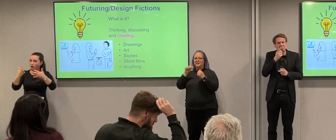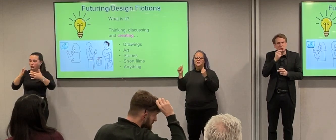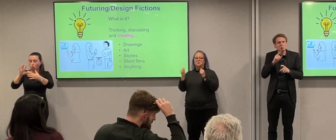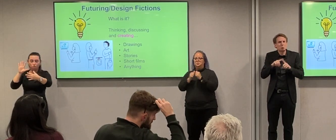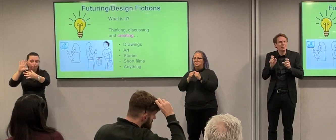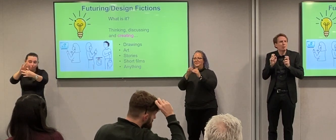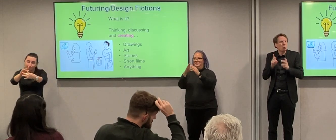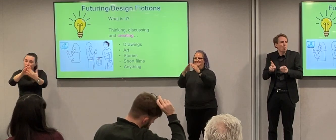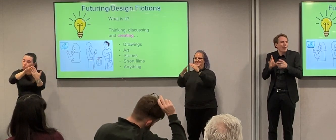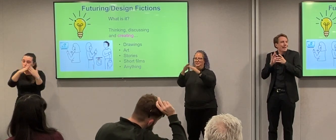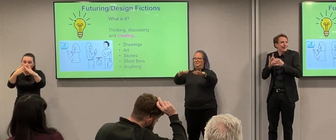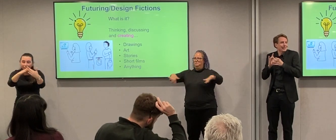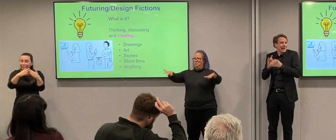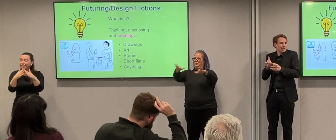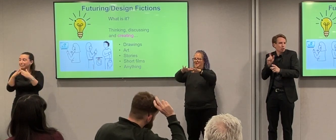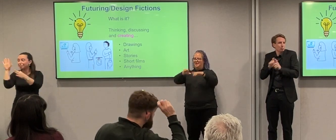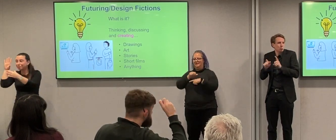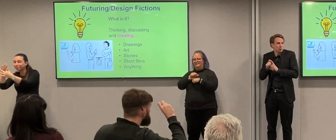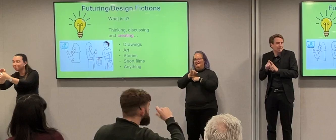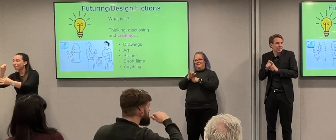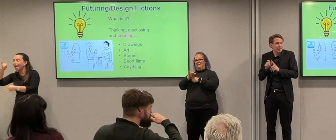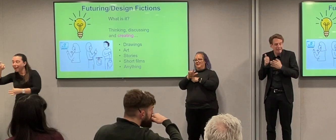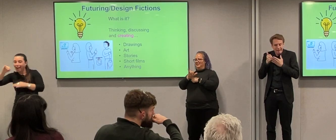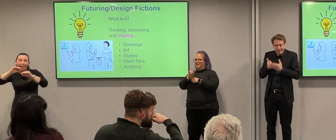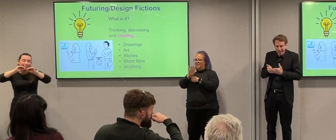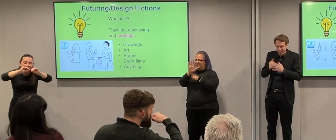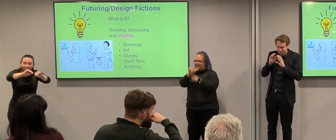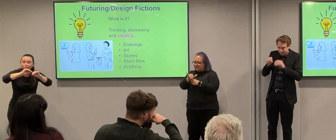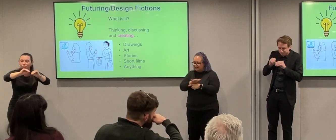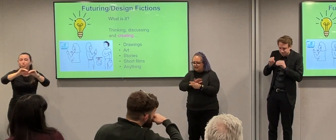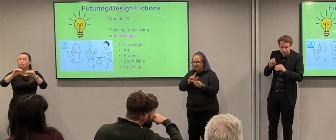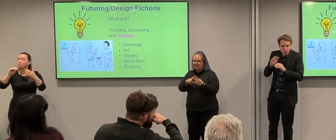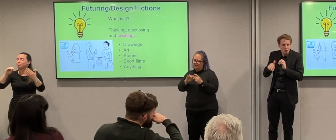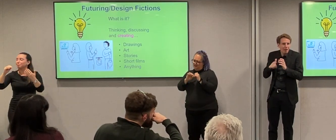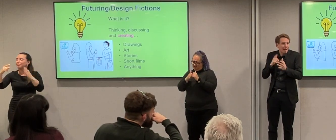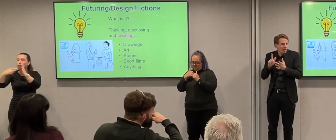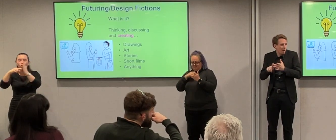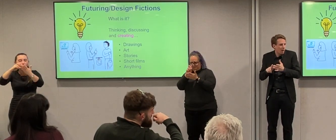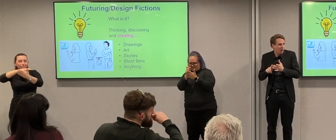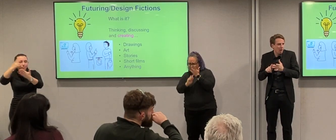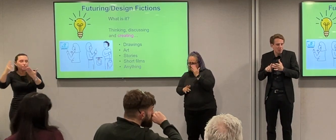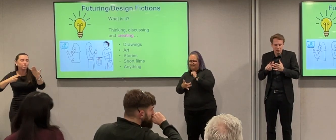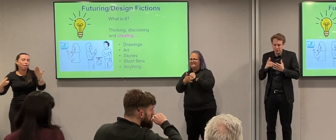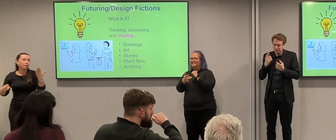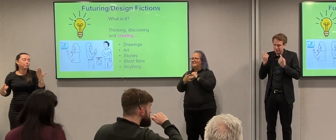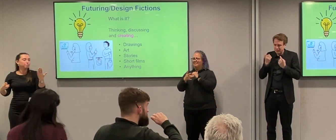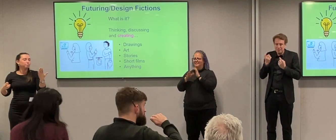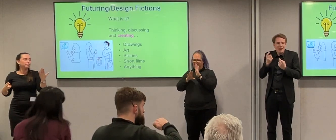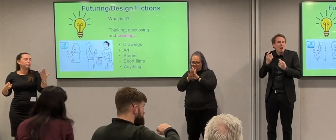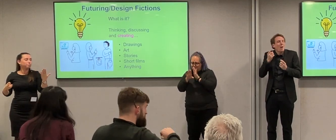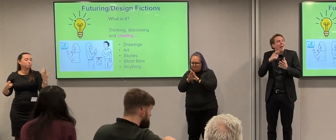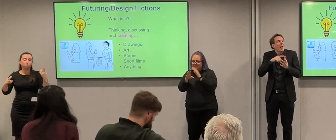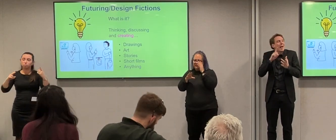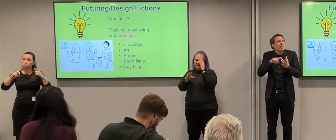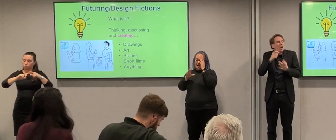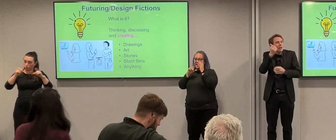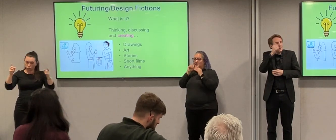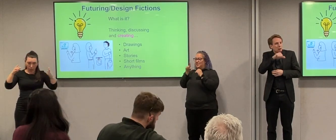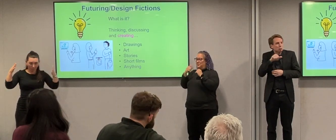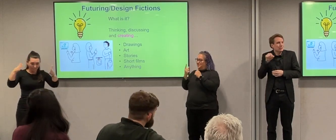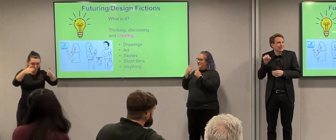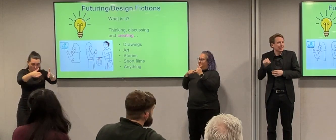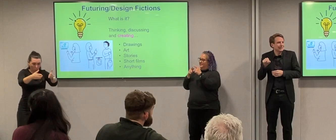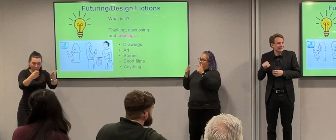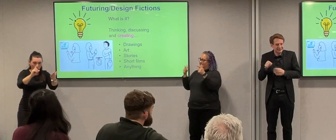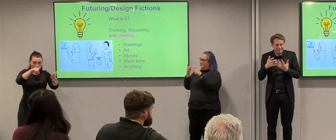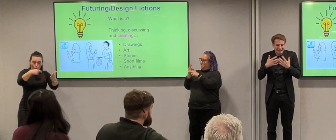the community, with AI literacy, with how we design technology, and not just for those who are sign language users, just